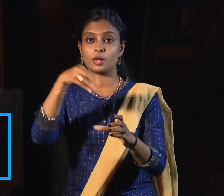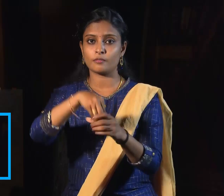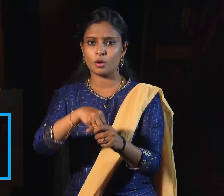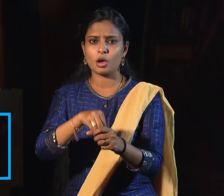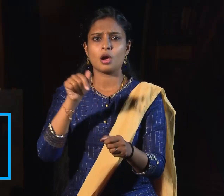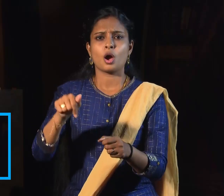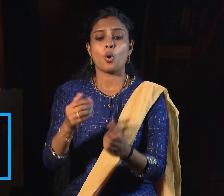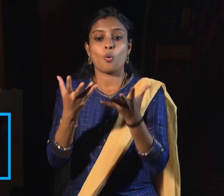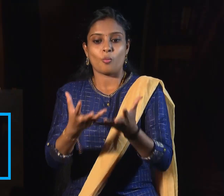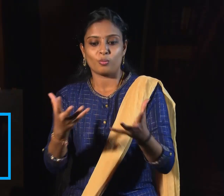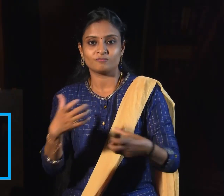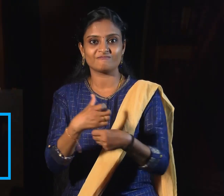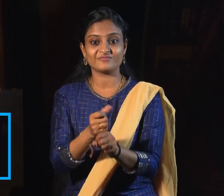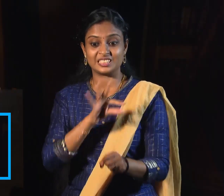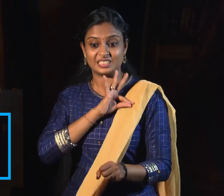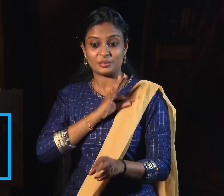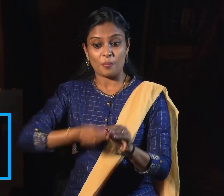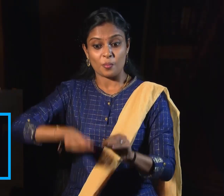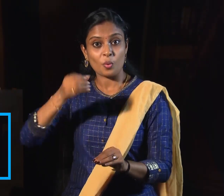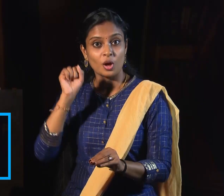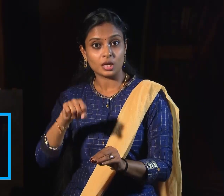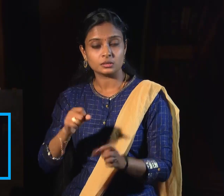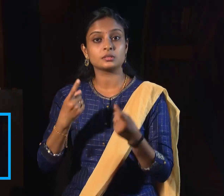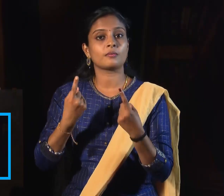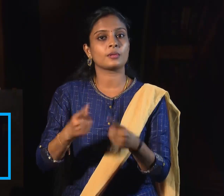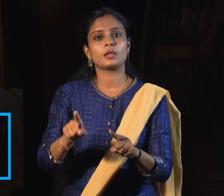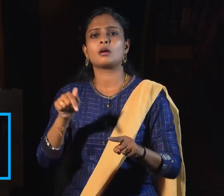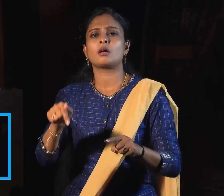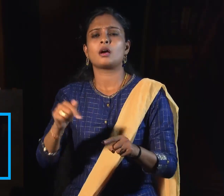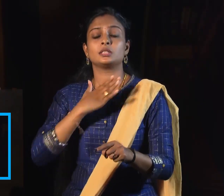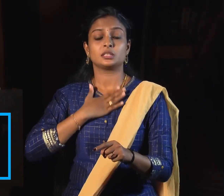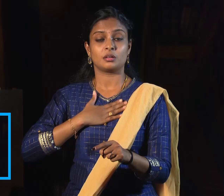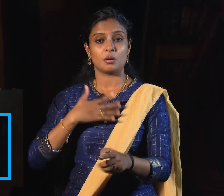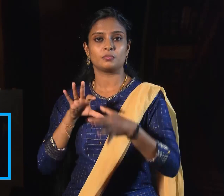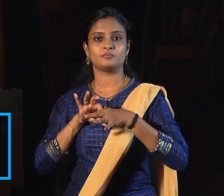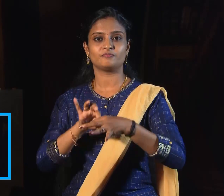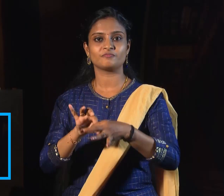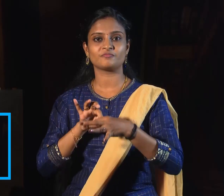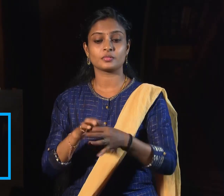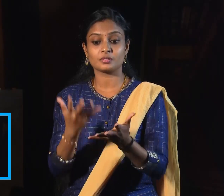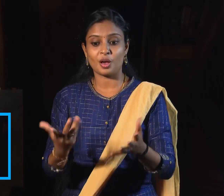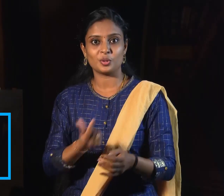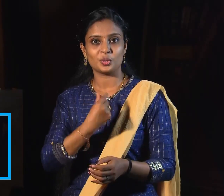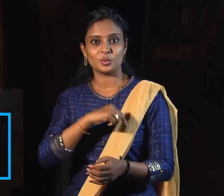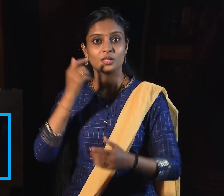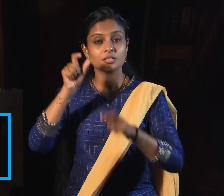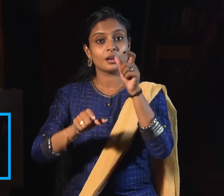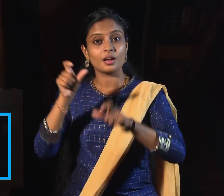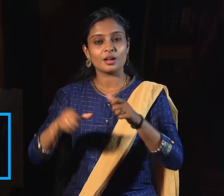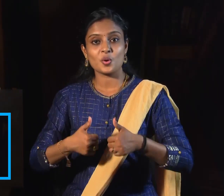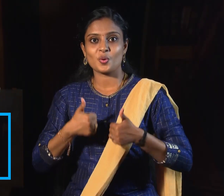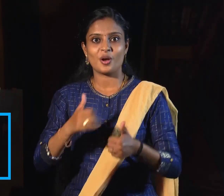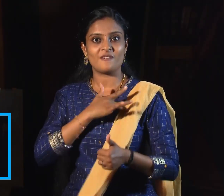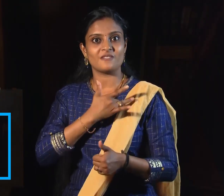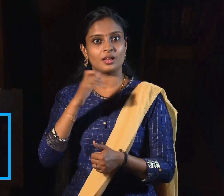towards a product or service depends mainly upon their degree of satisfaction. In order to create and